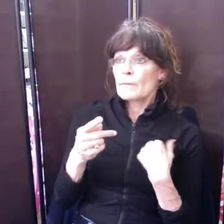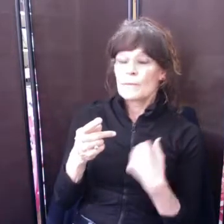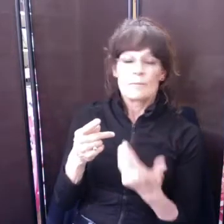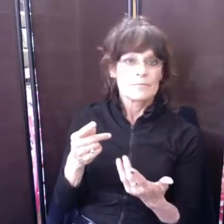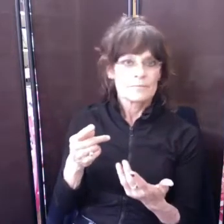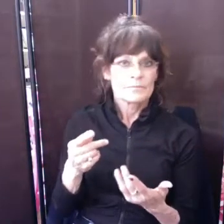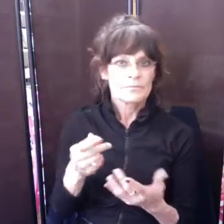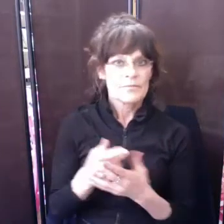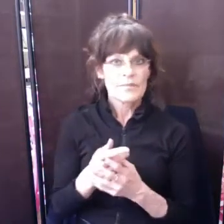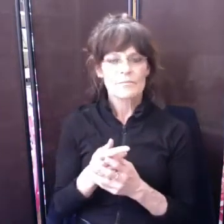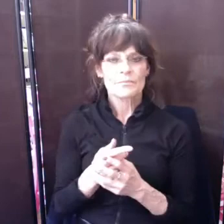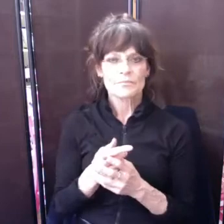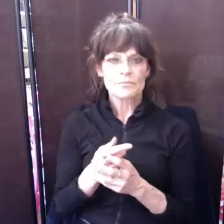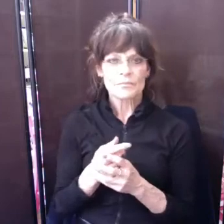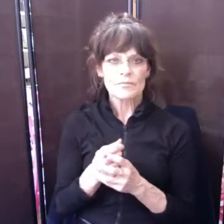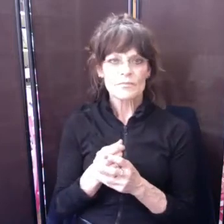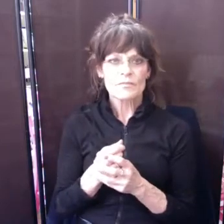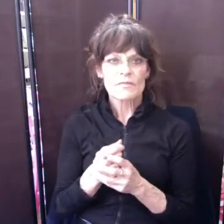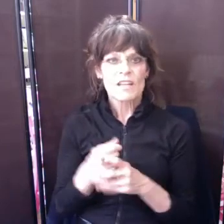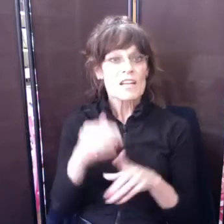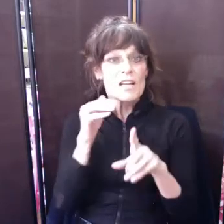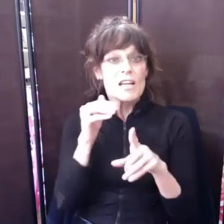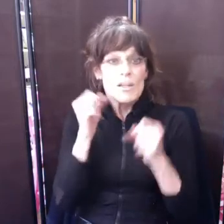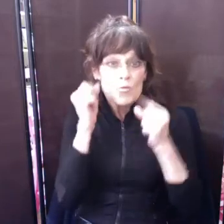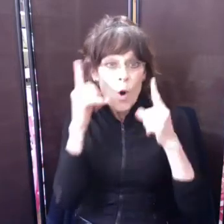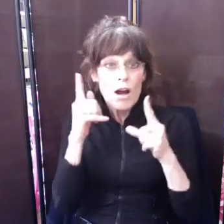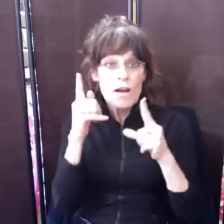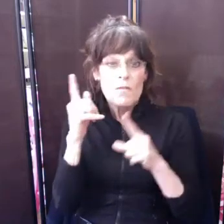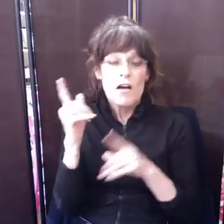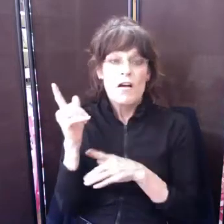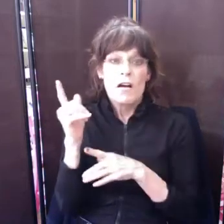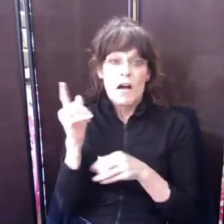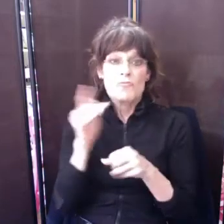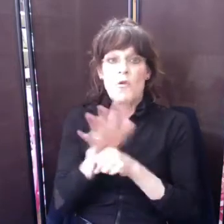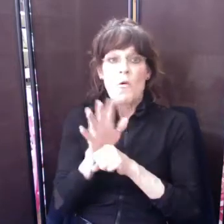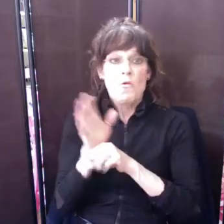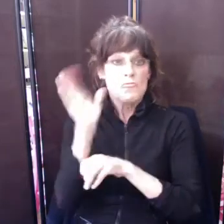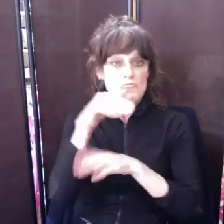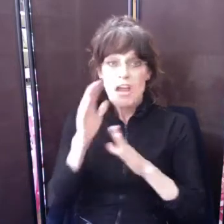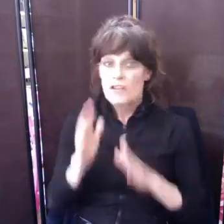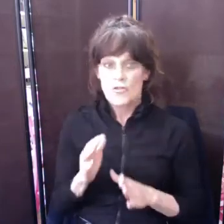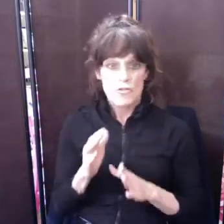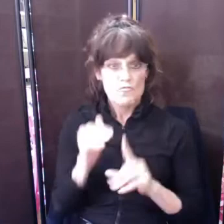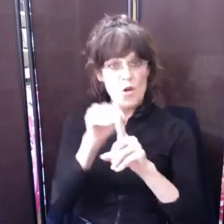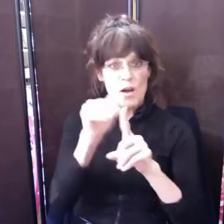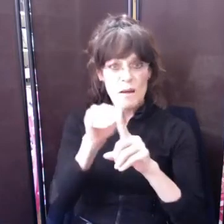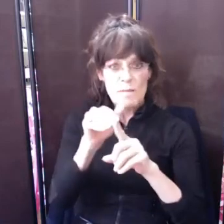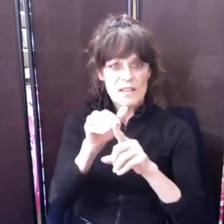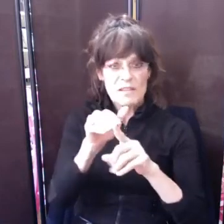And he woke a total stranger up in the middle of the night. And of course, you know, years later,